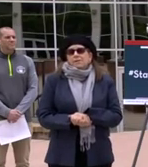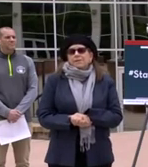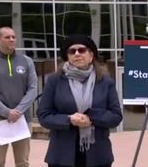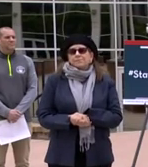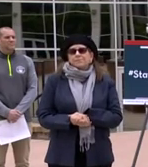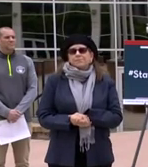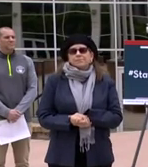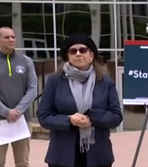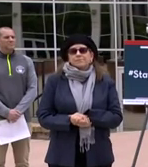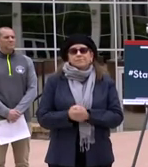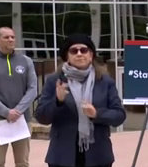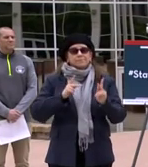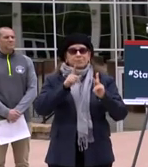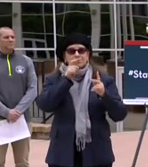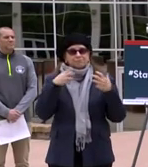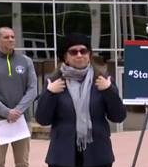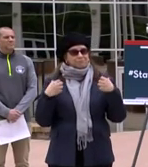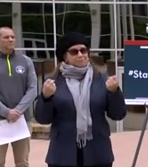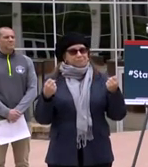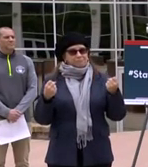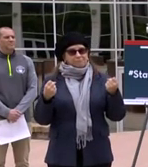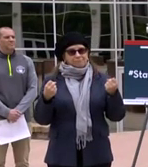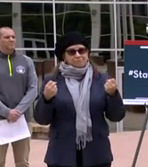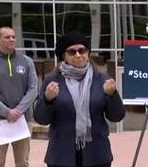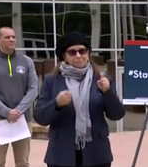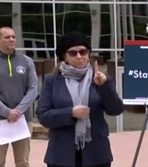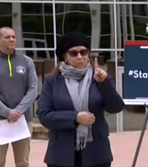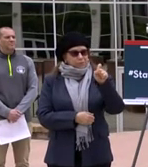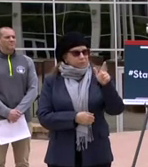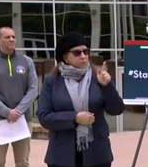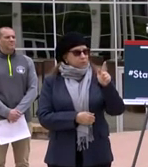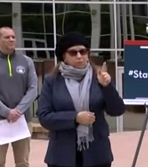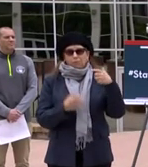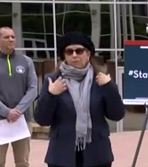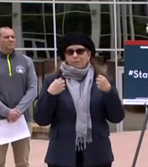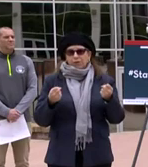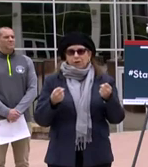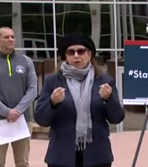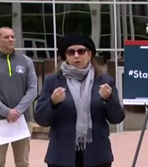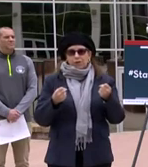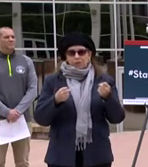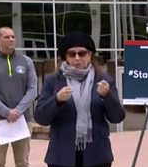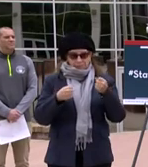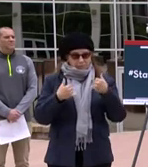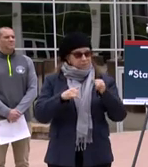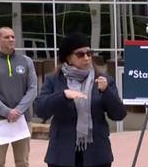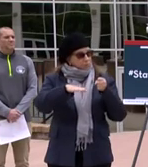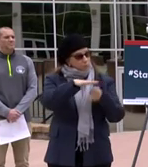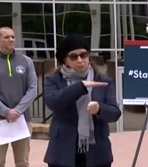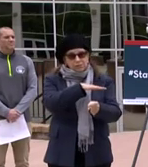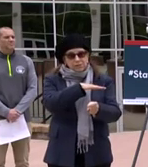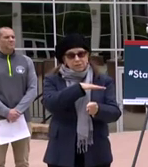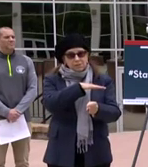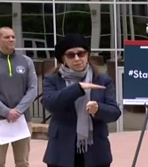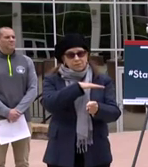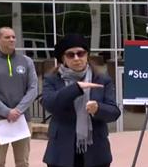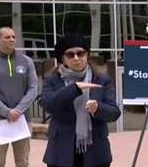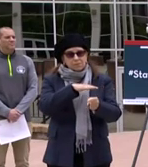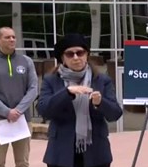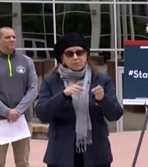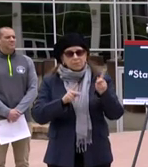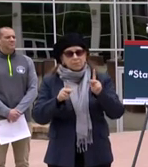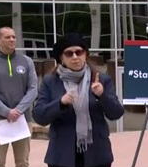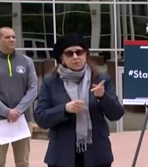121, are those folks still being advised to self-quarantine? What is the protocol there? I'll have to have